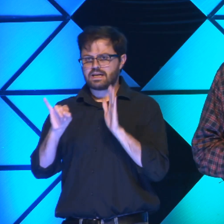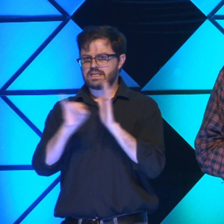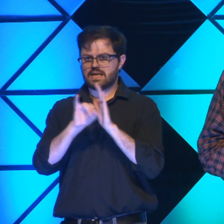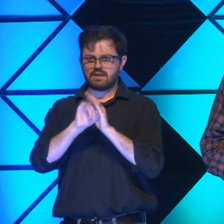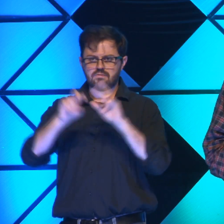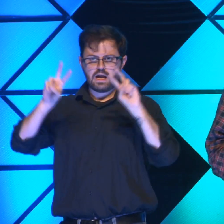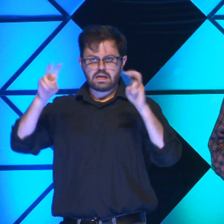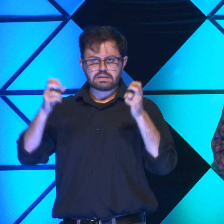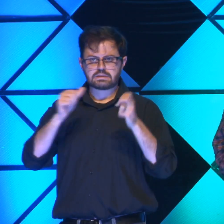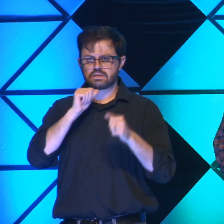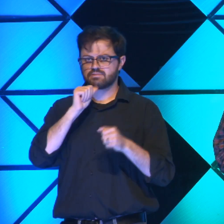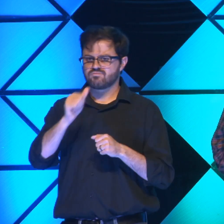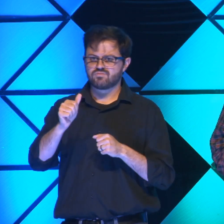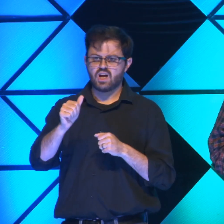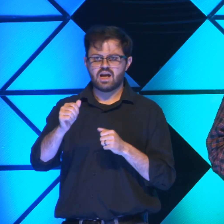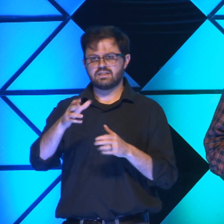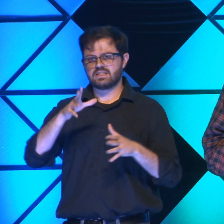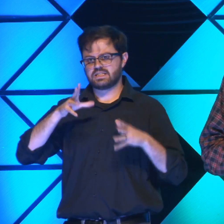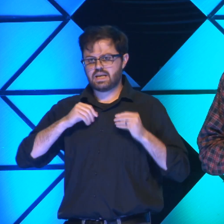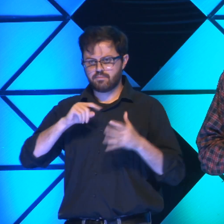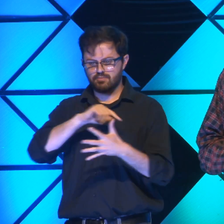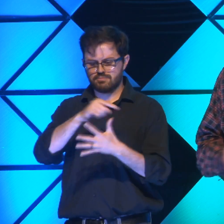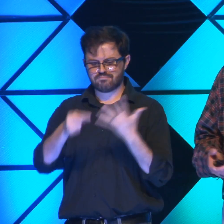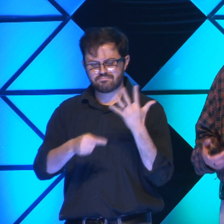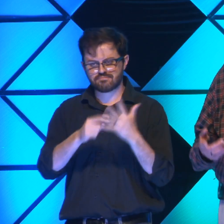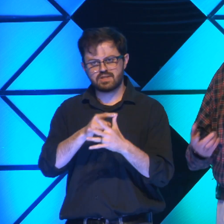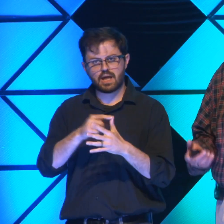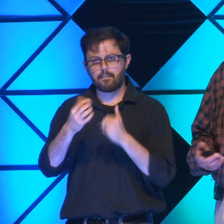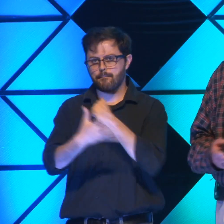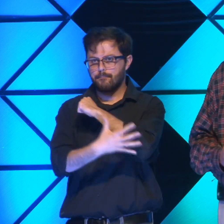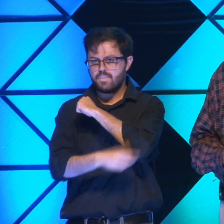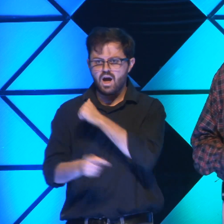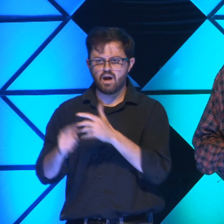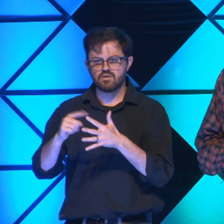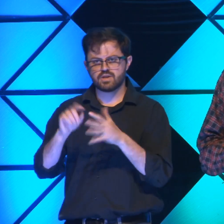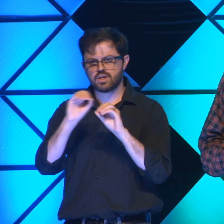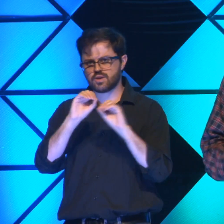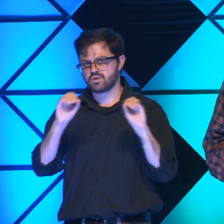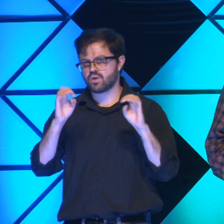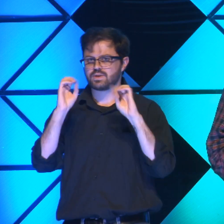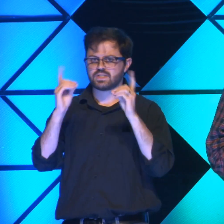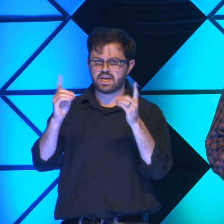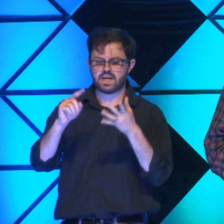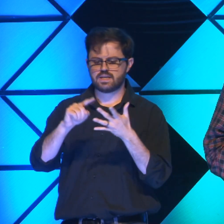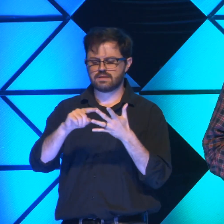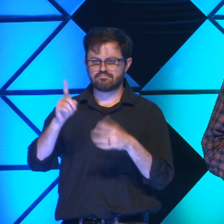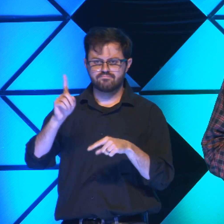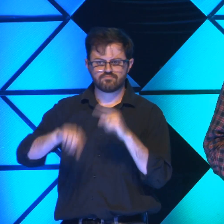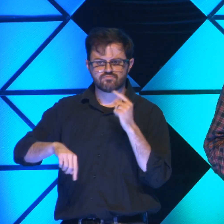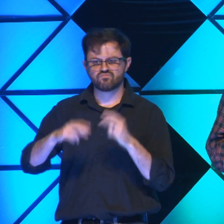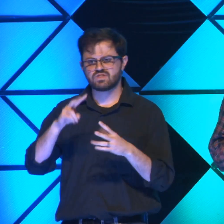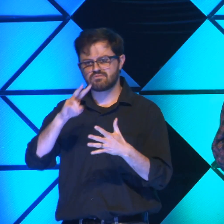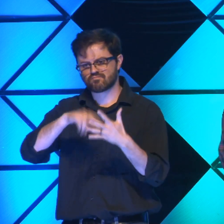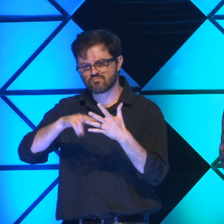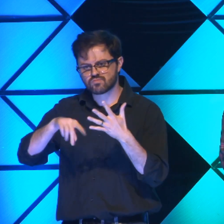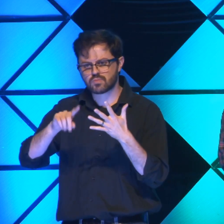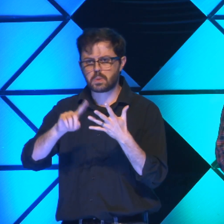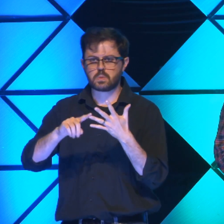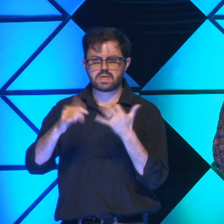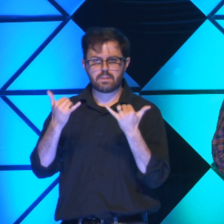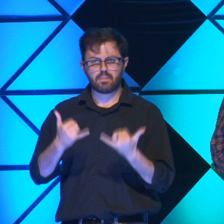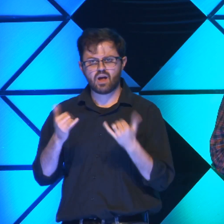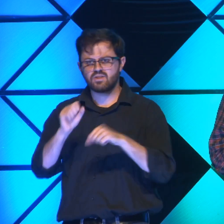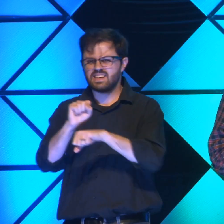Poverty has you on that road to Emmaus. Lack of education or literacy, again, on that road. Modern day